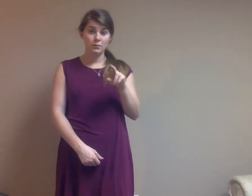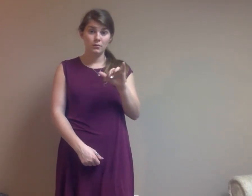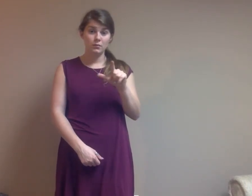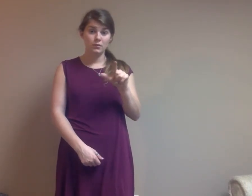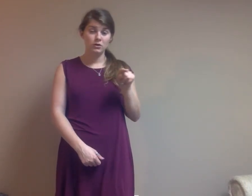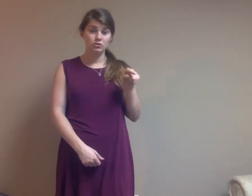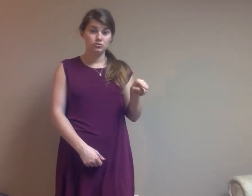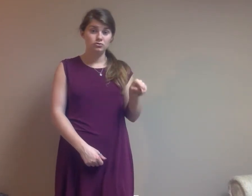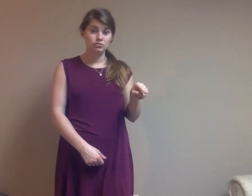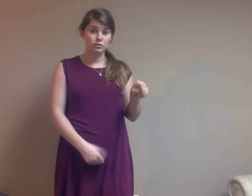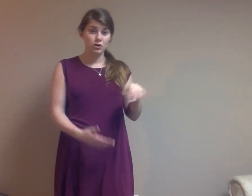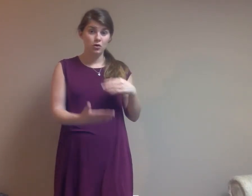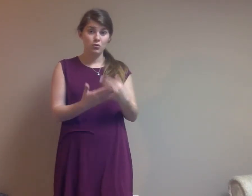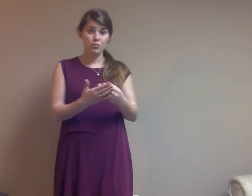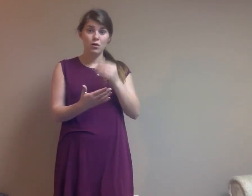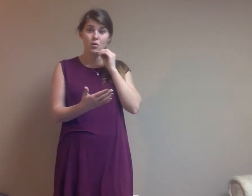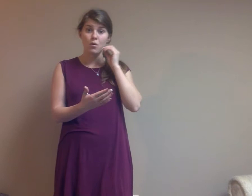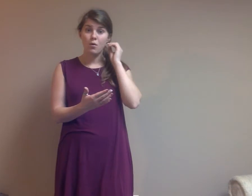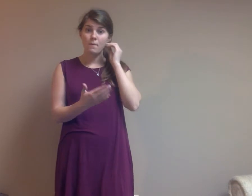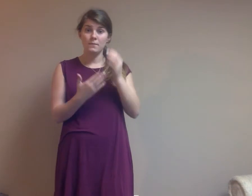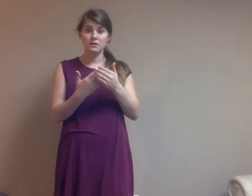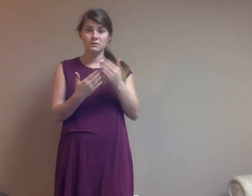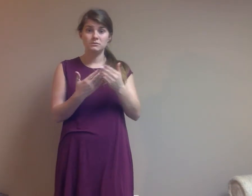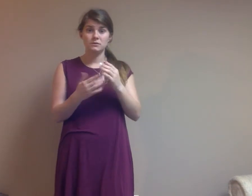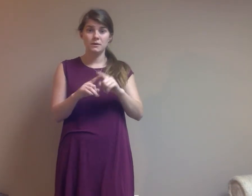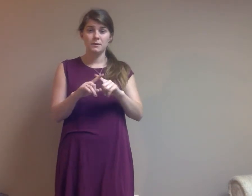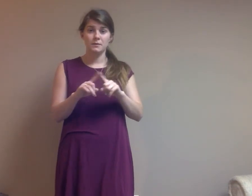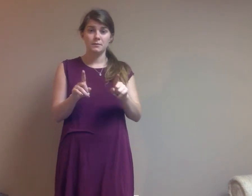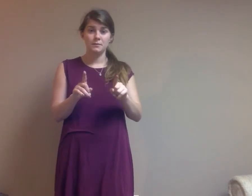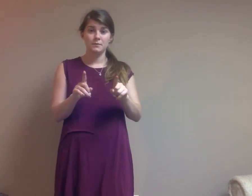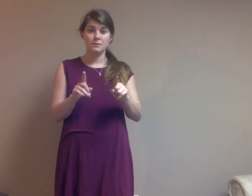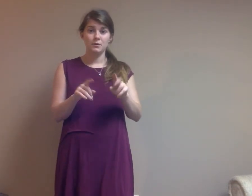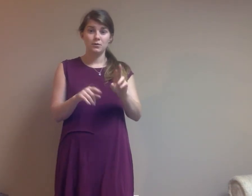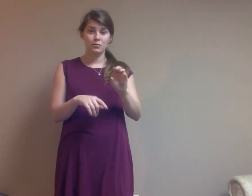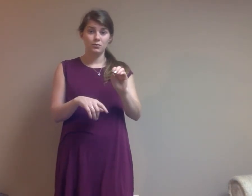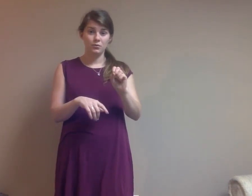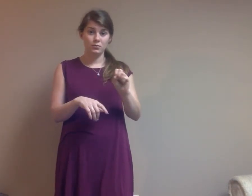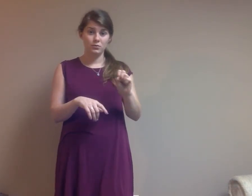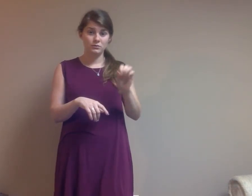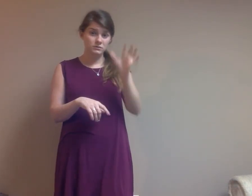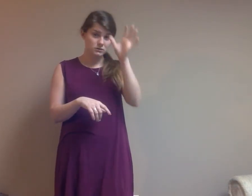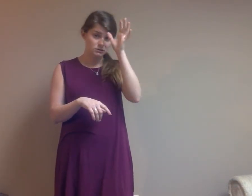away from the school. When we move, Fraser's going to be in Afghanistan.